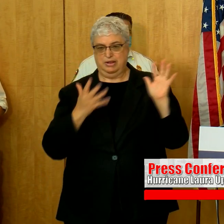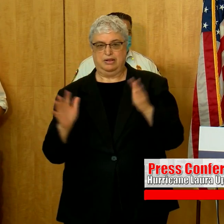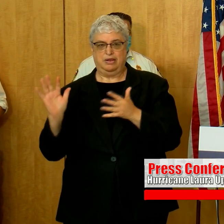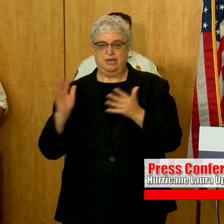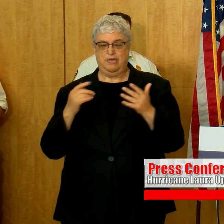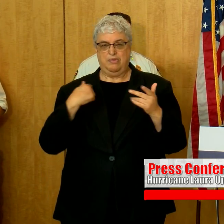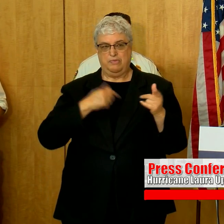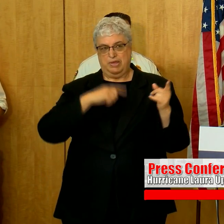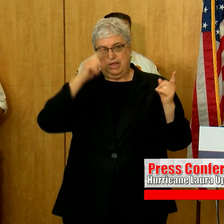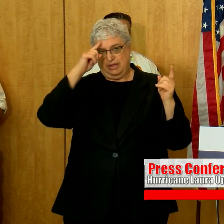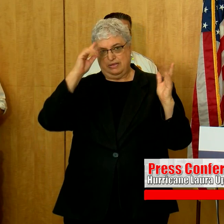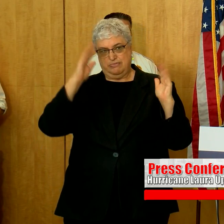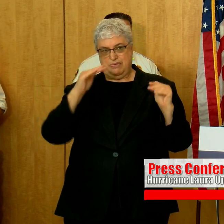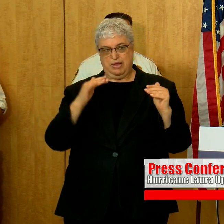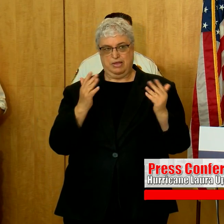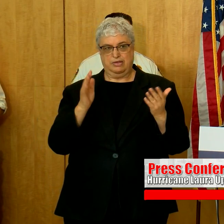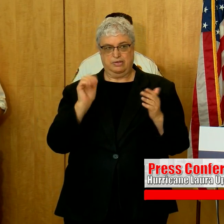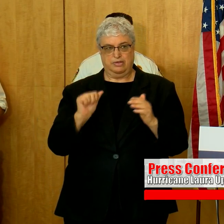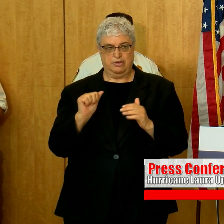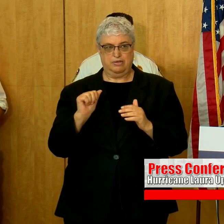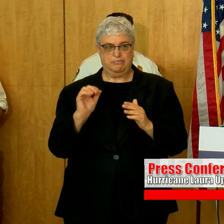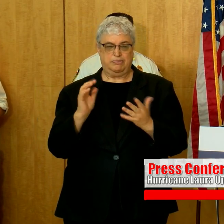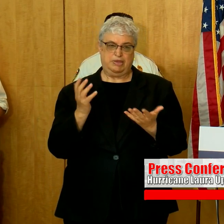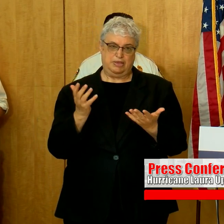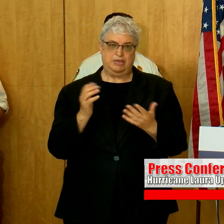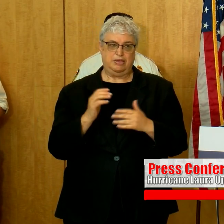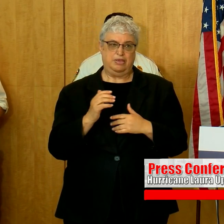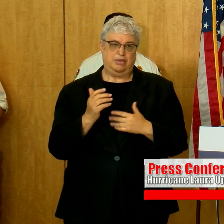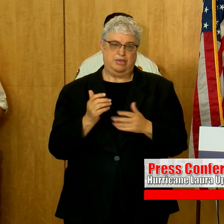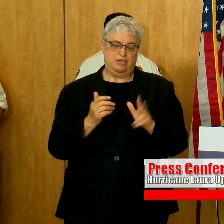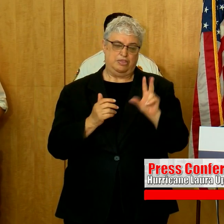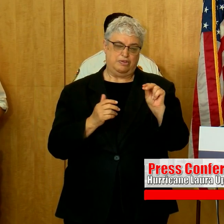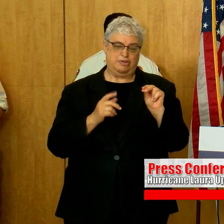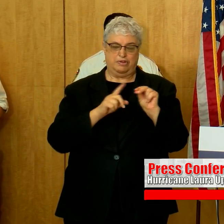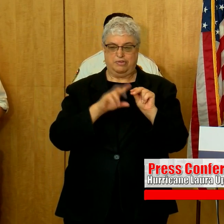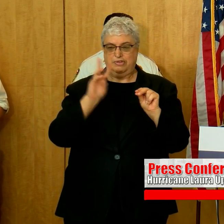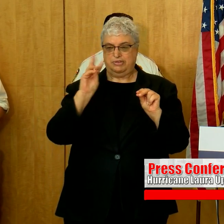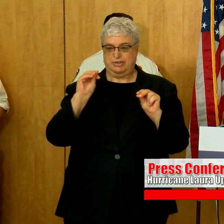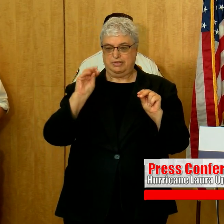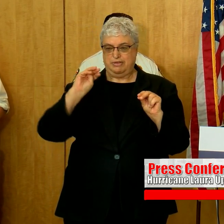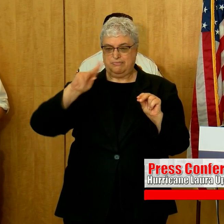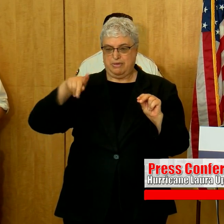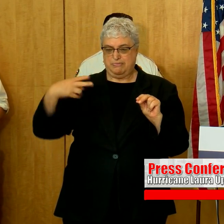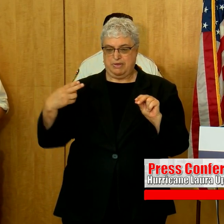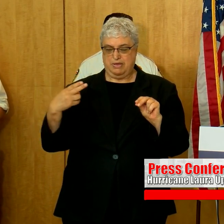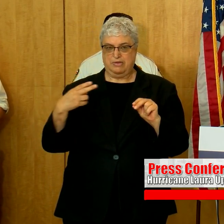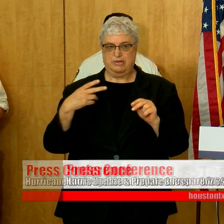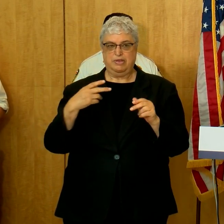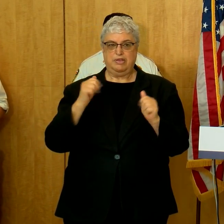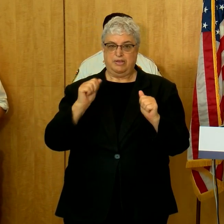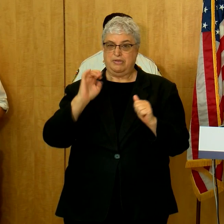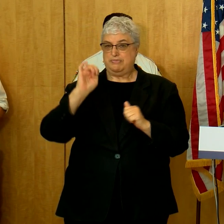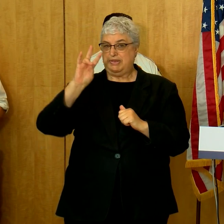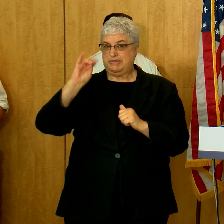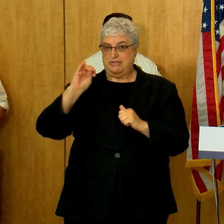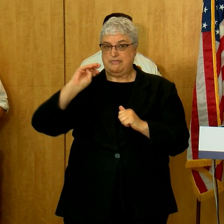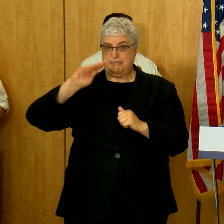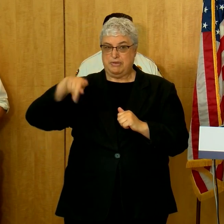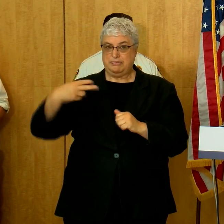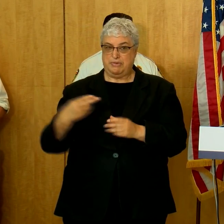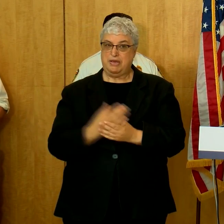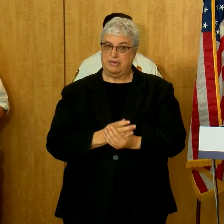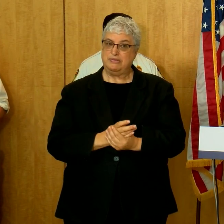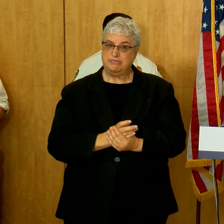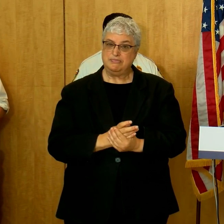we're anticipated the wind could be anywhere from, really it's from 30 to 60 miles per hour, in some cases it could be 70. So